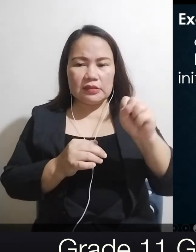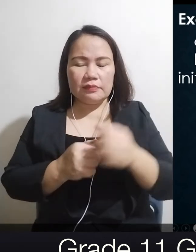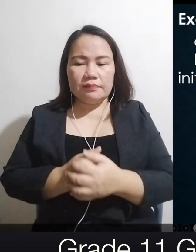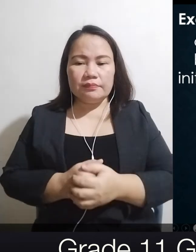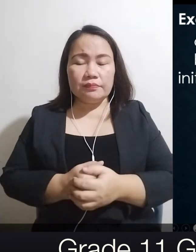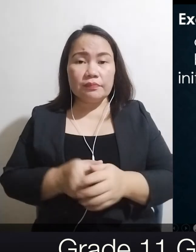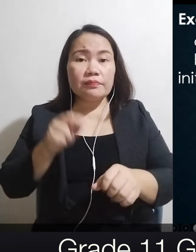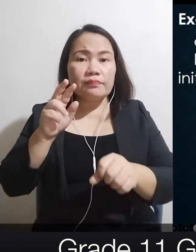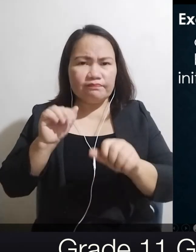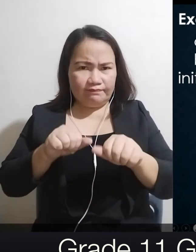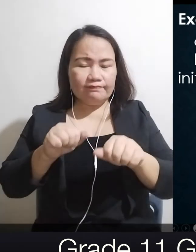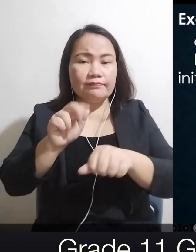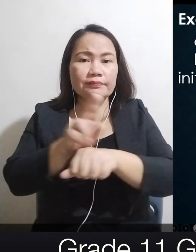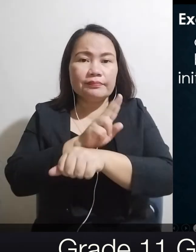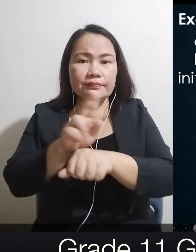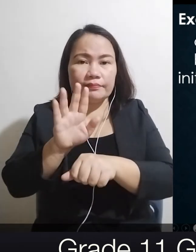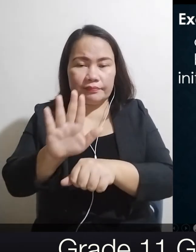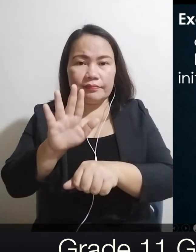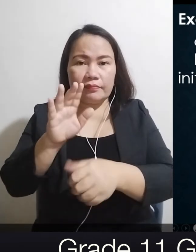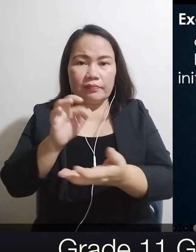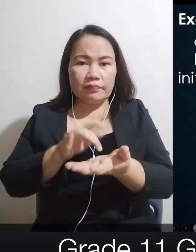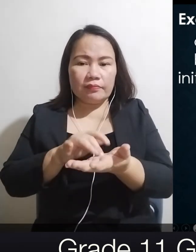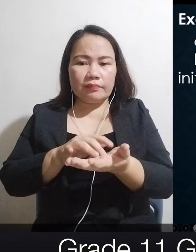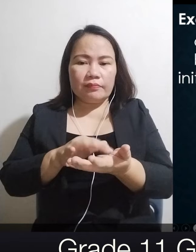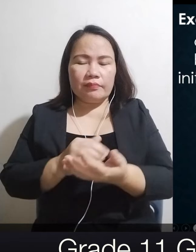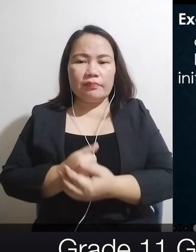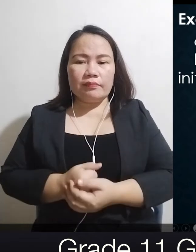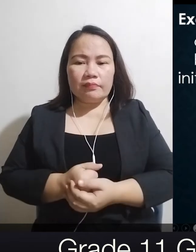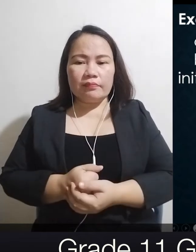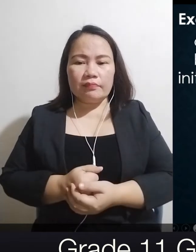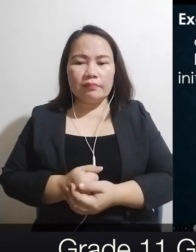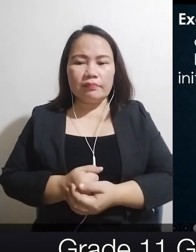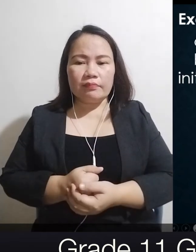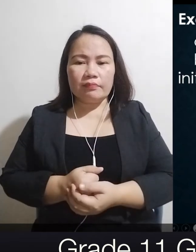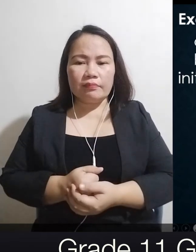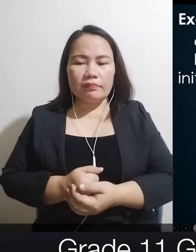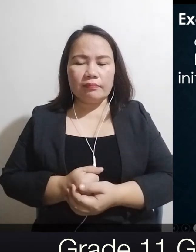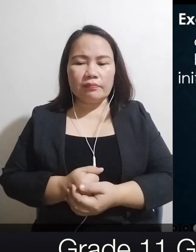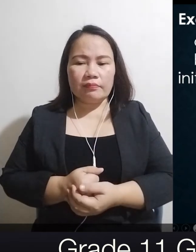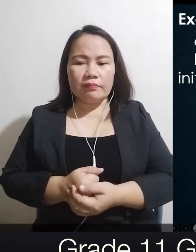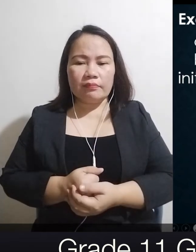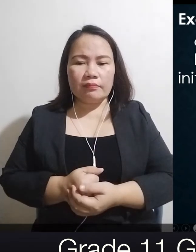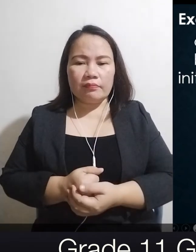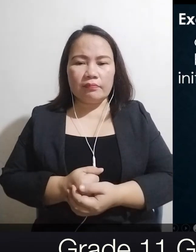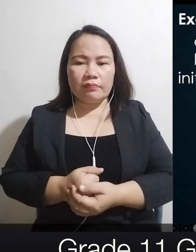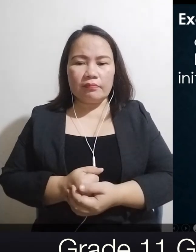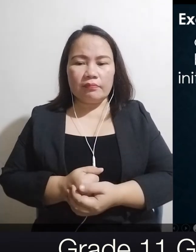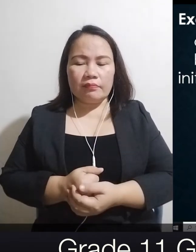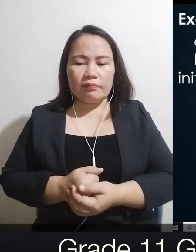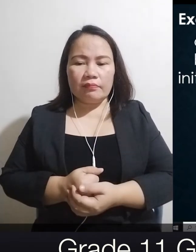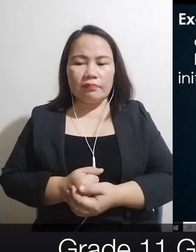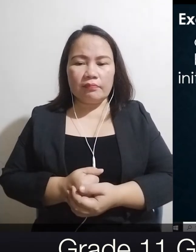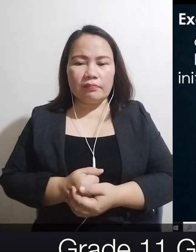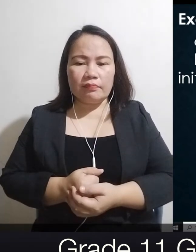calculator. Okay? So, again, pwede natin gamitin ulit yung calculator natin.